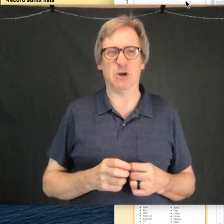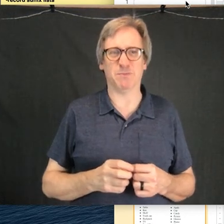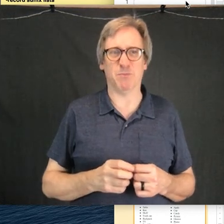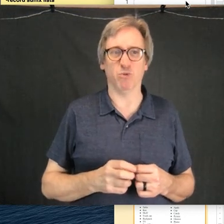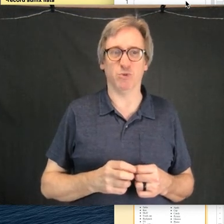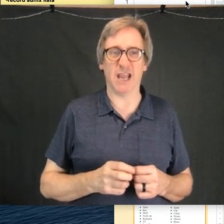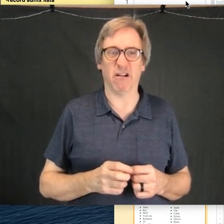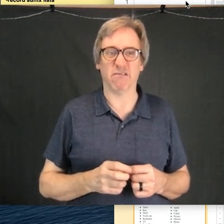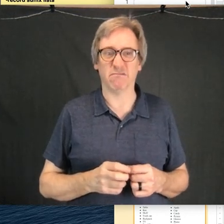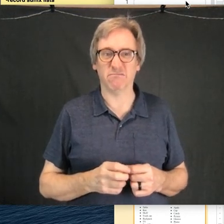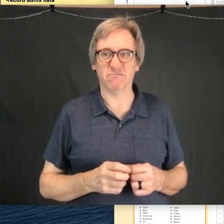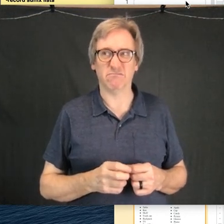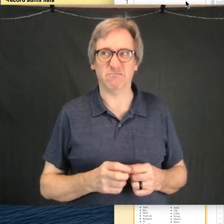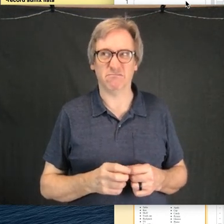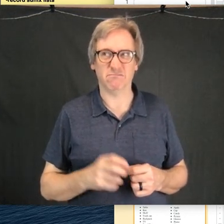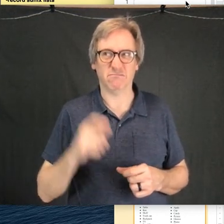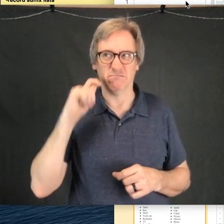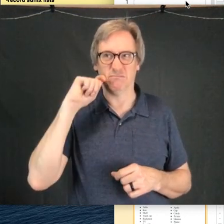potato is pomme de terre.